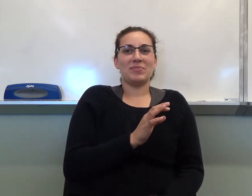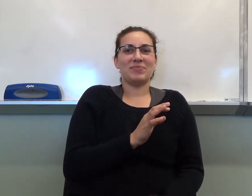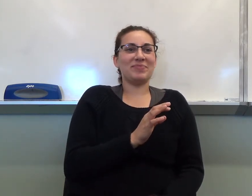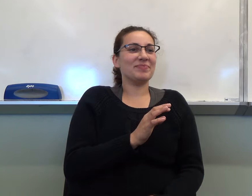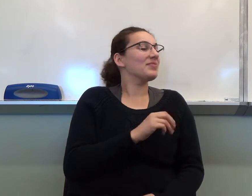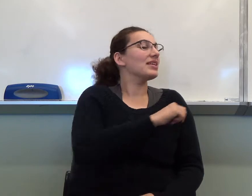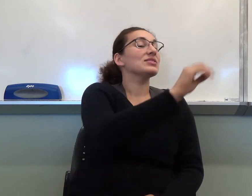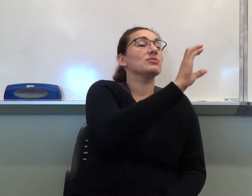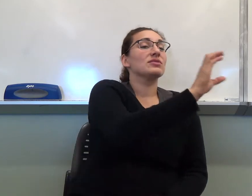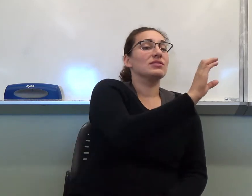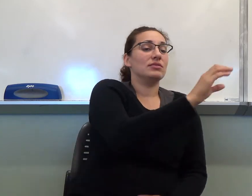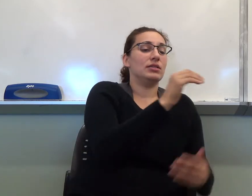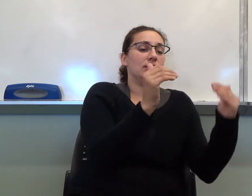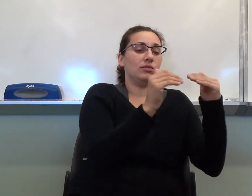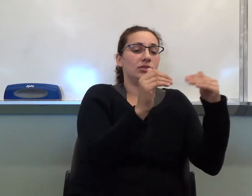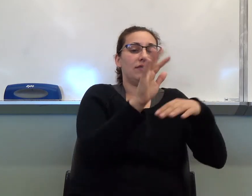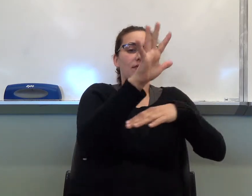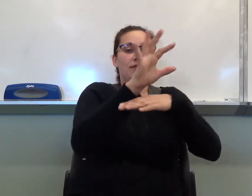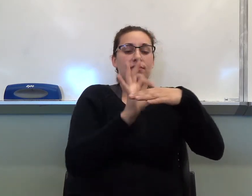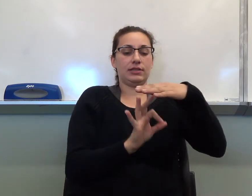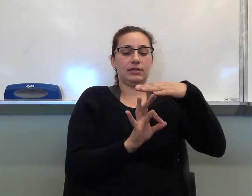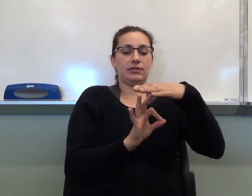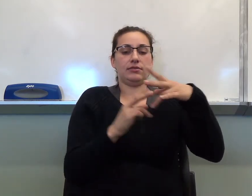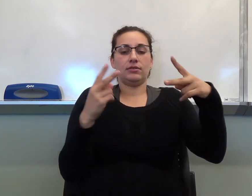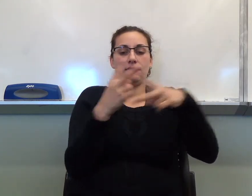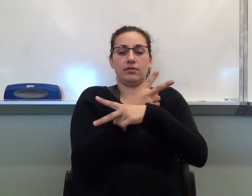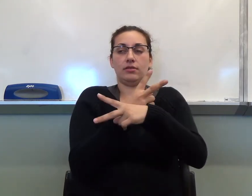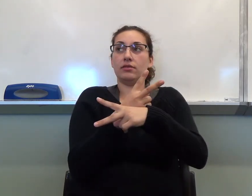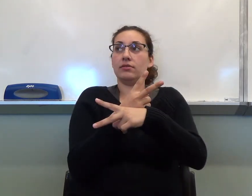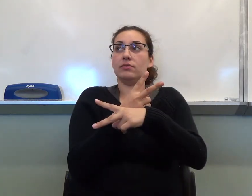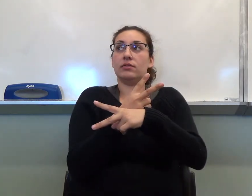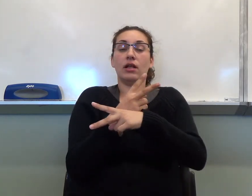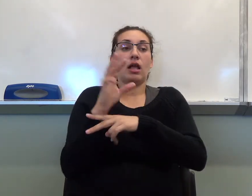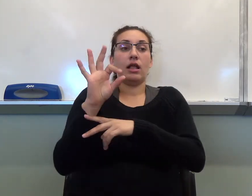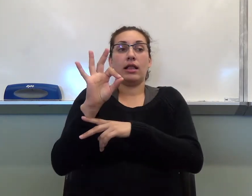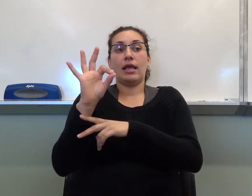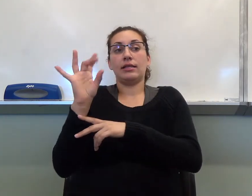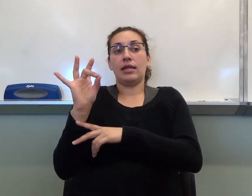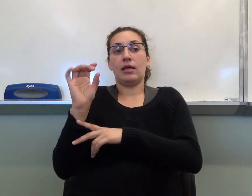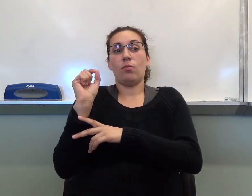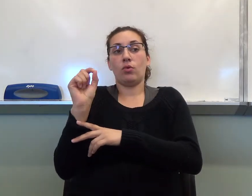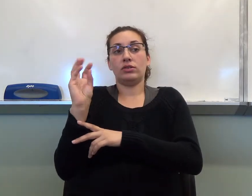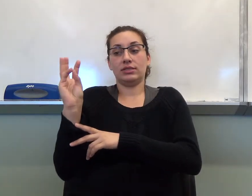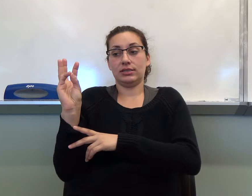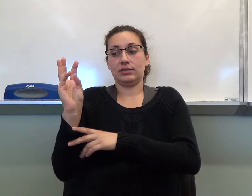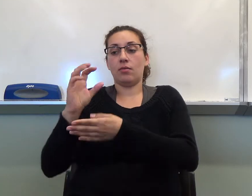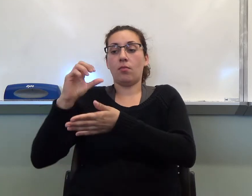equals 5/9 times 98.6 minus 32.